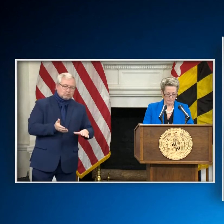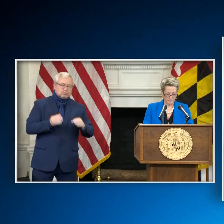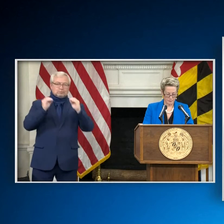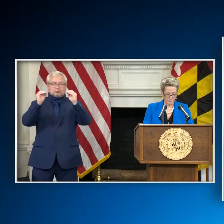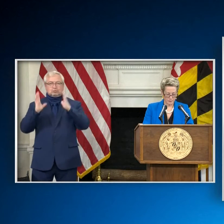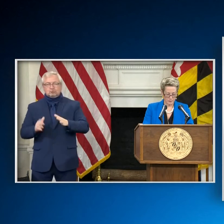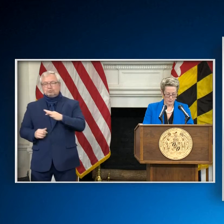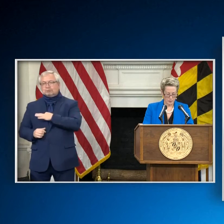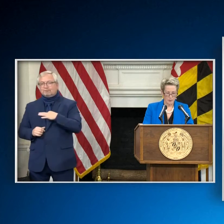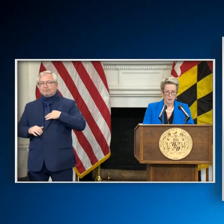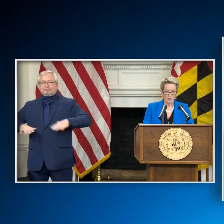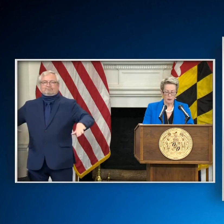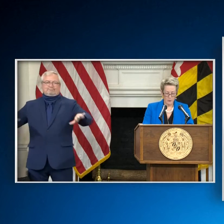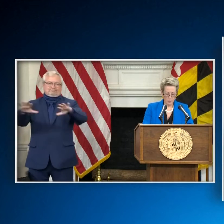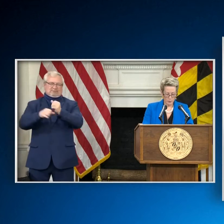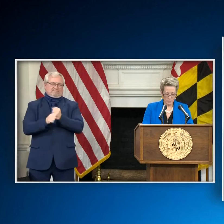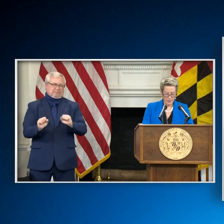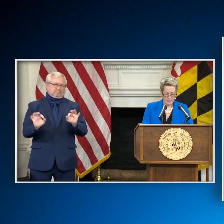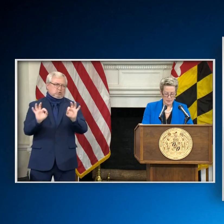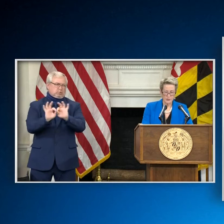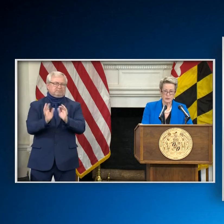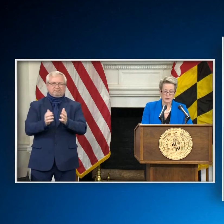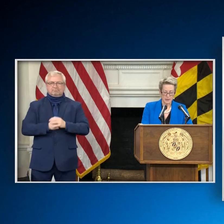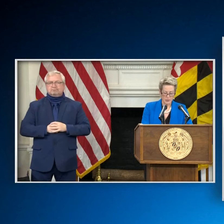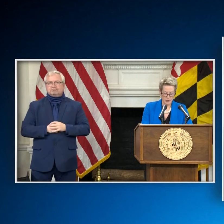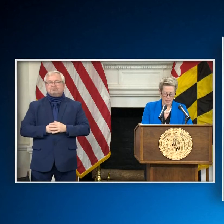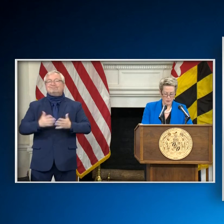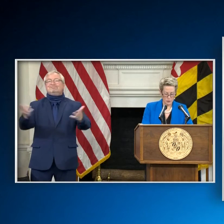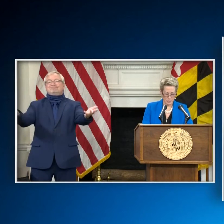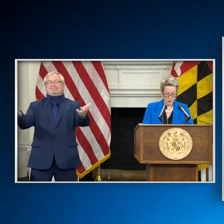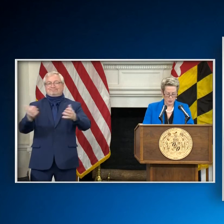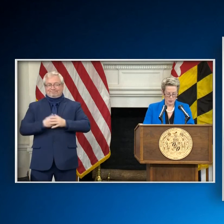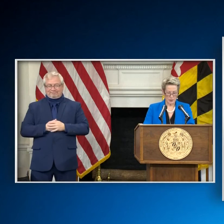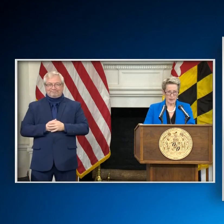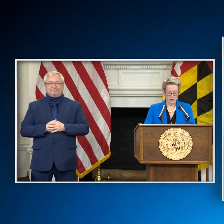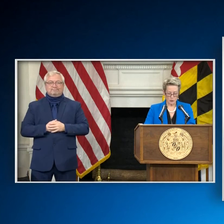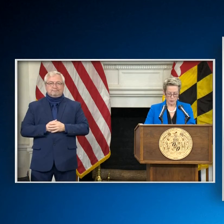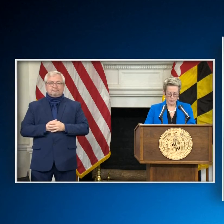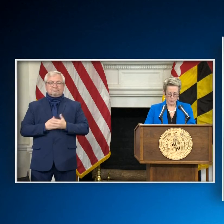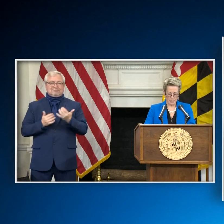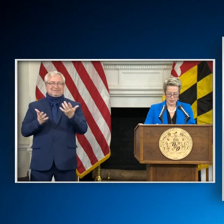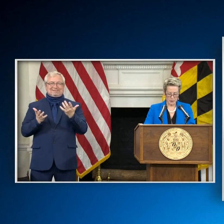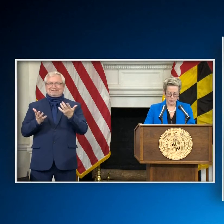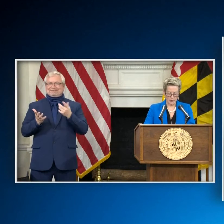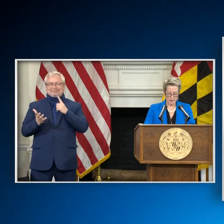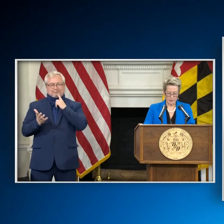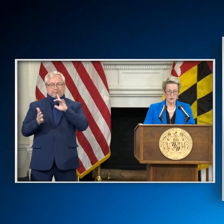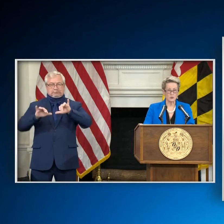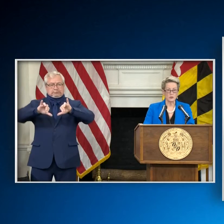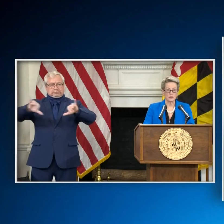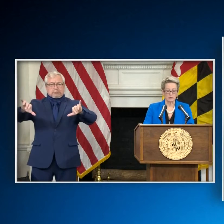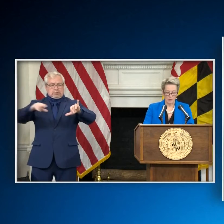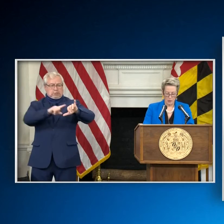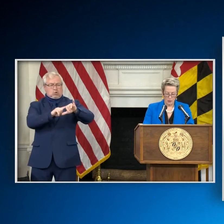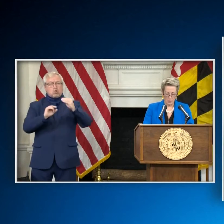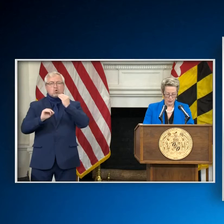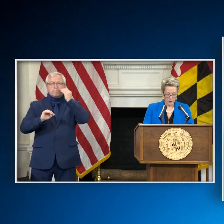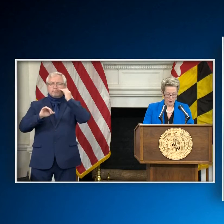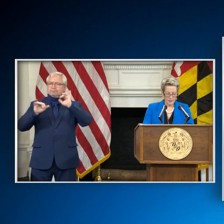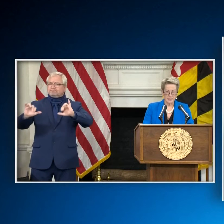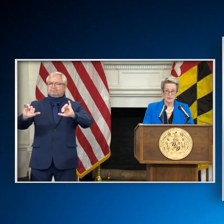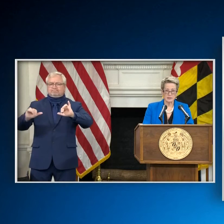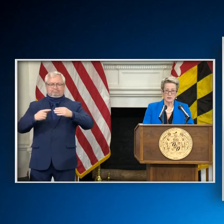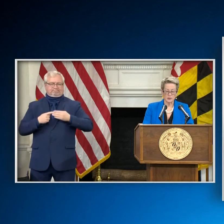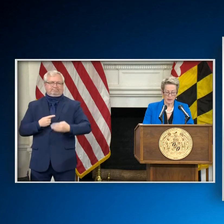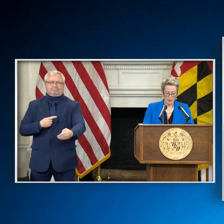Maryland. Although we will not see students and educators return to the classroom before the scheduled end of this school year,